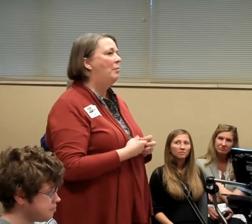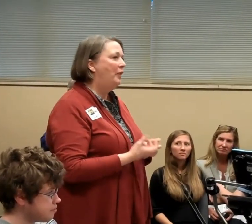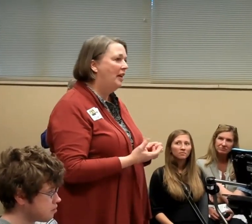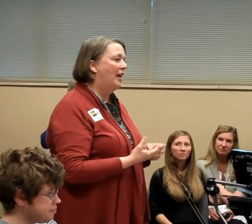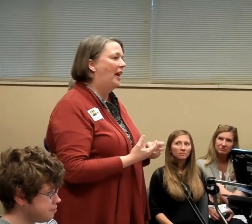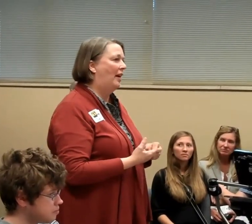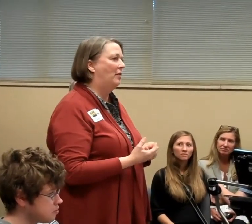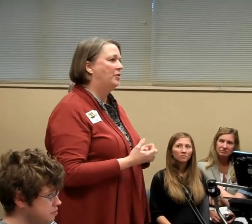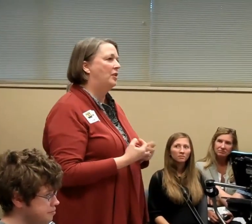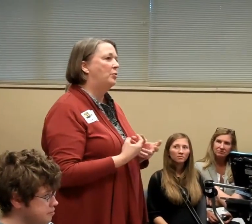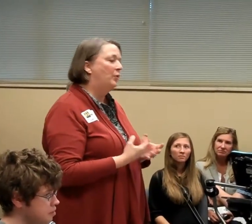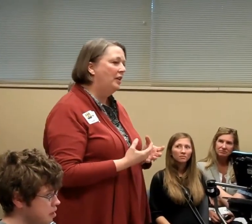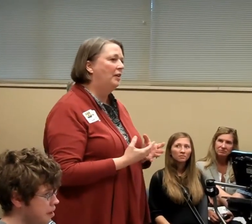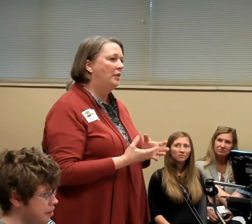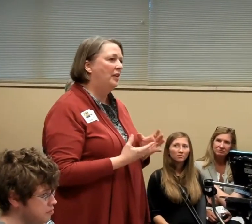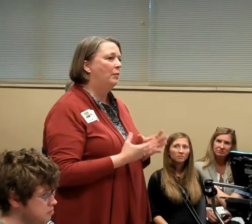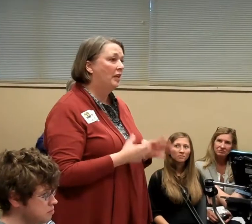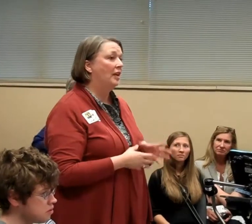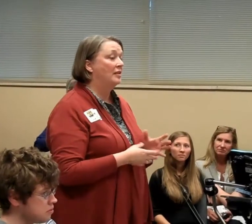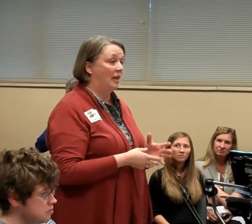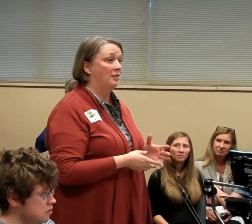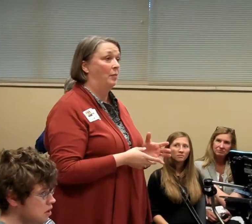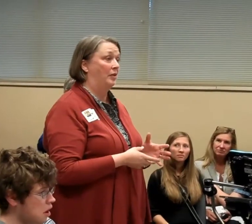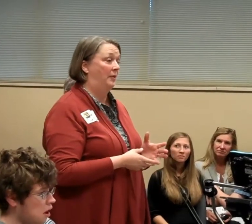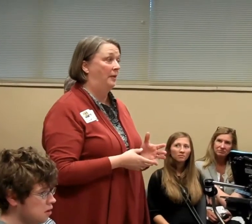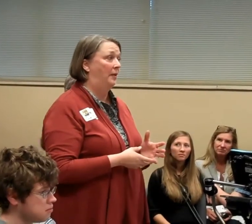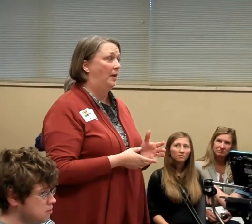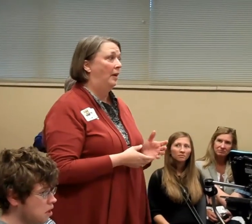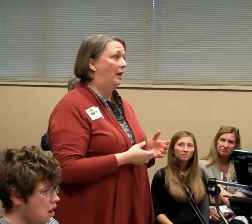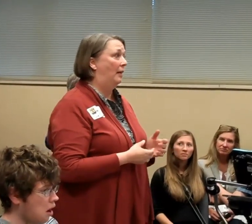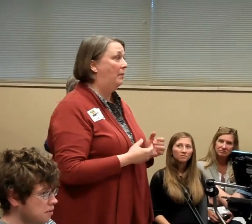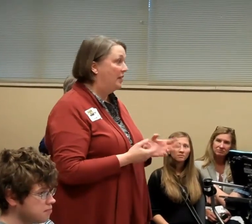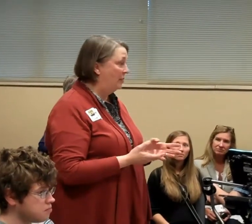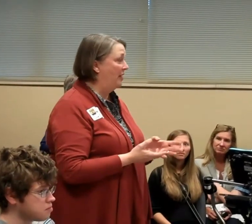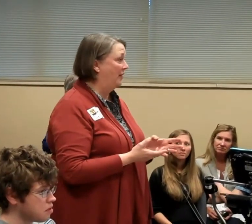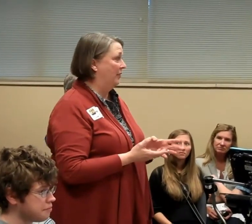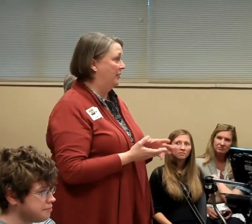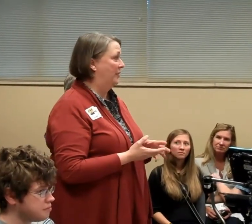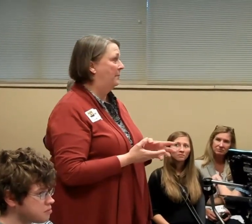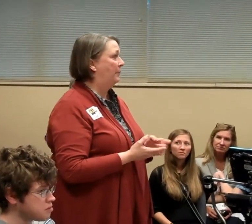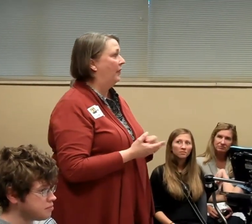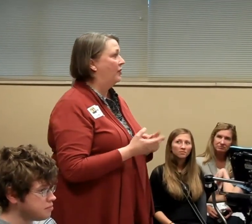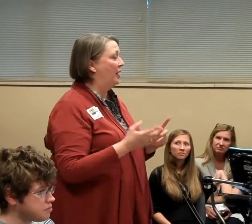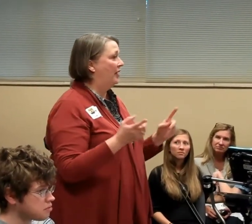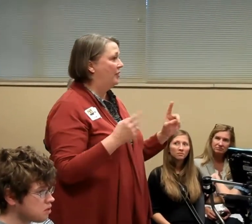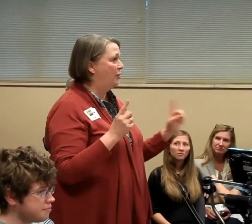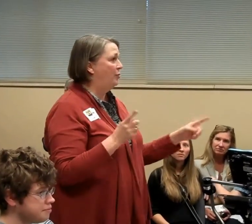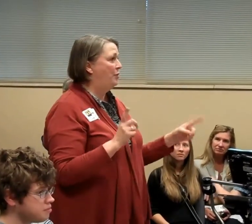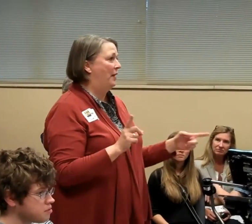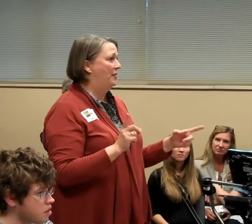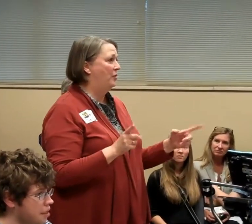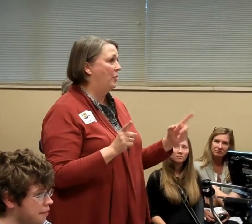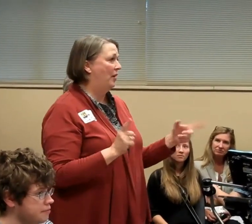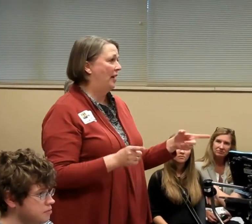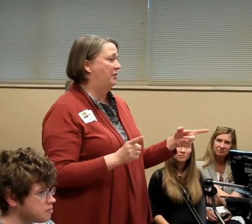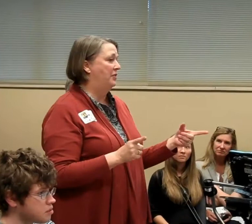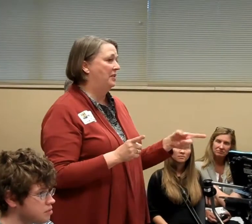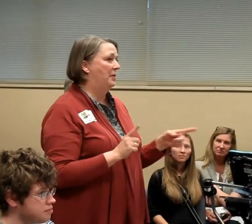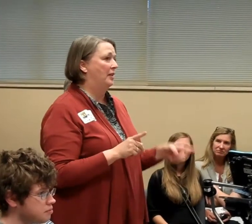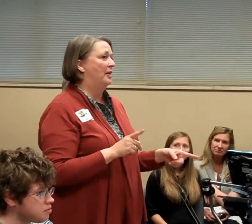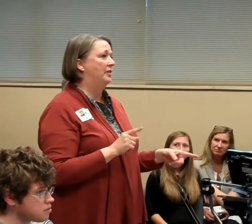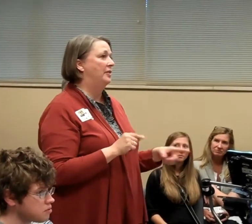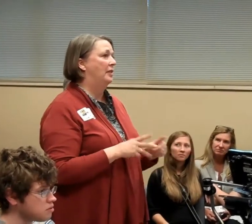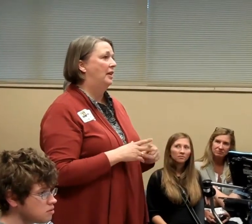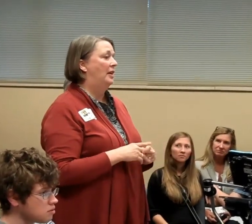So being in a house that's really, really, really accessible makes a big difference. Charlie has 2 roommates who are guys